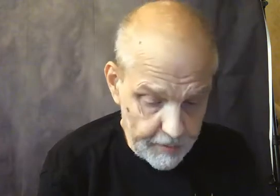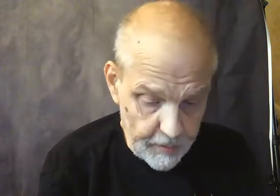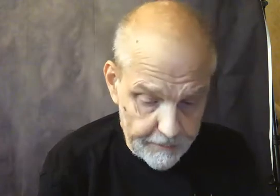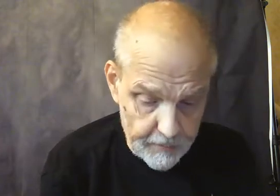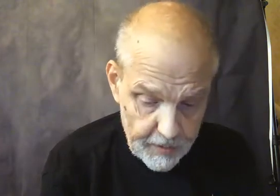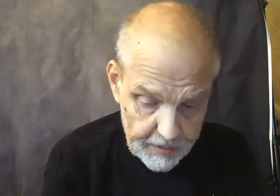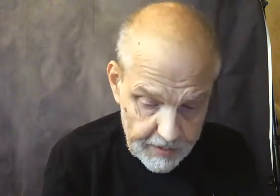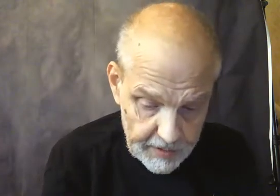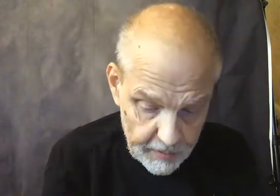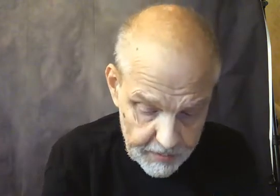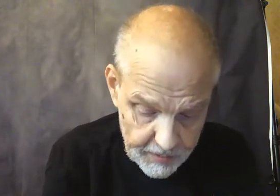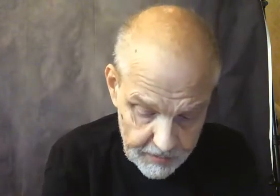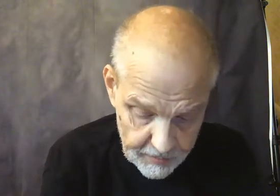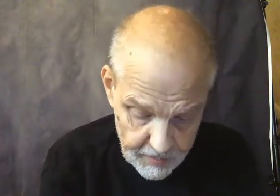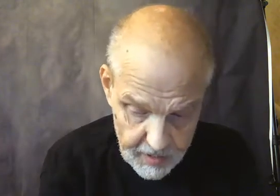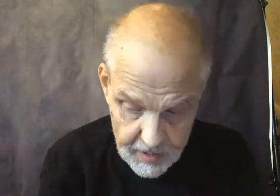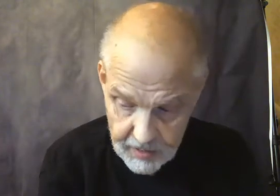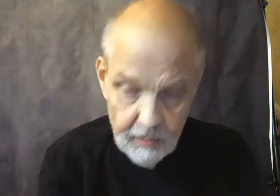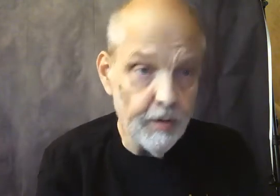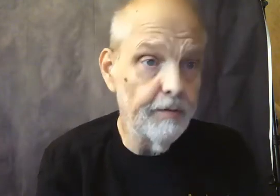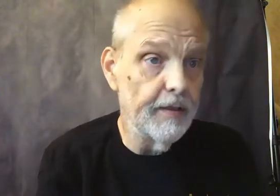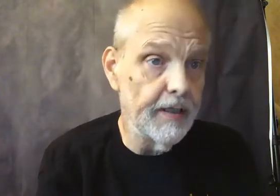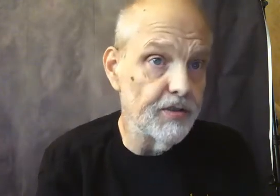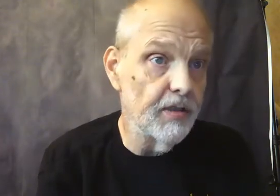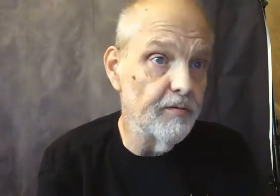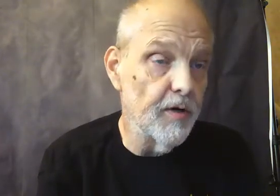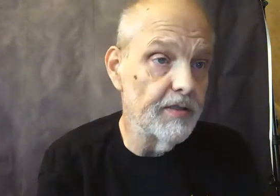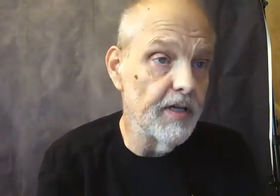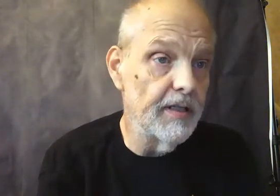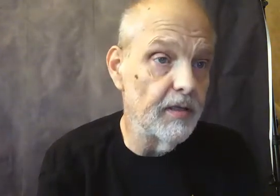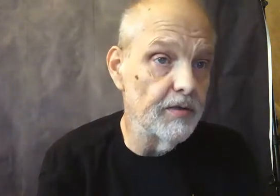know for American Sign Language. These are the real foundation of American Sign Language.